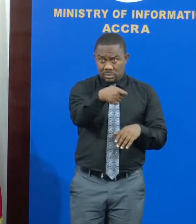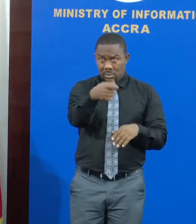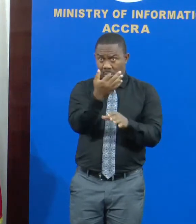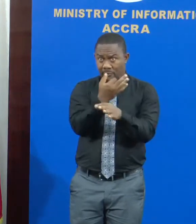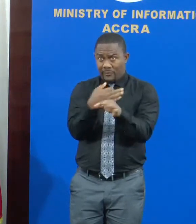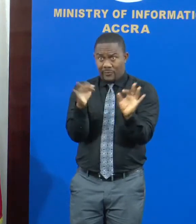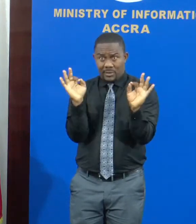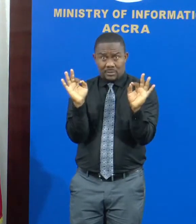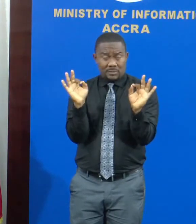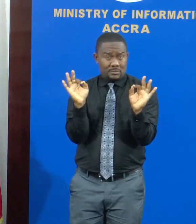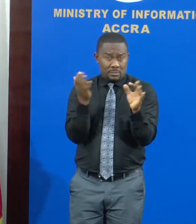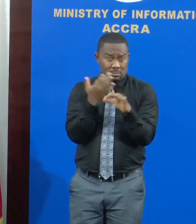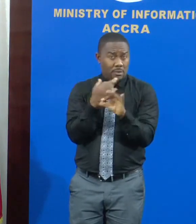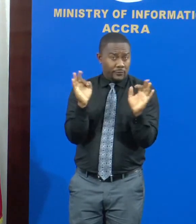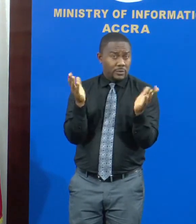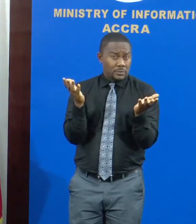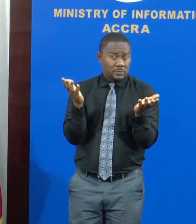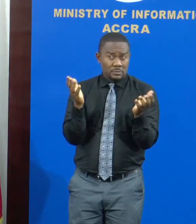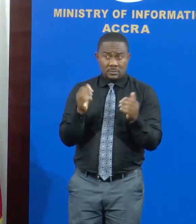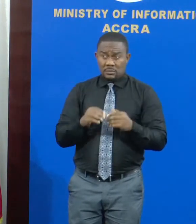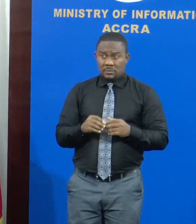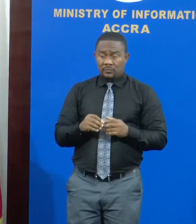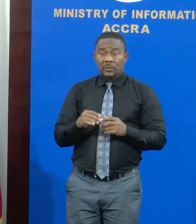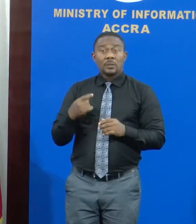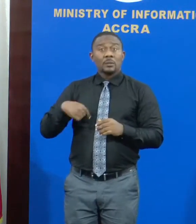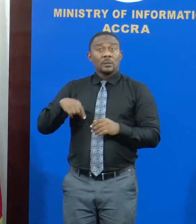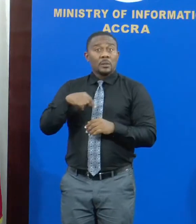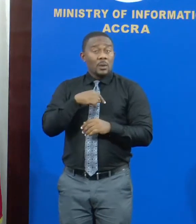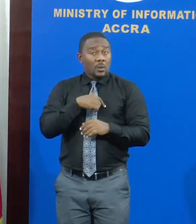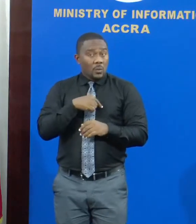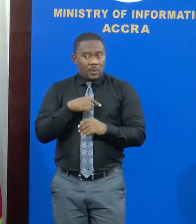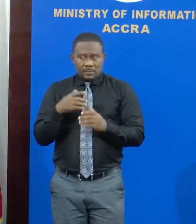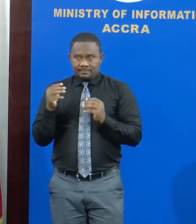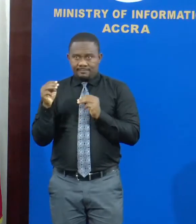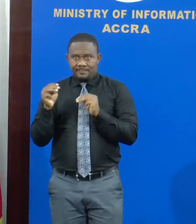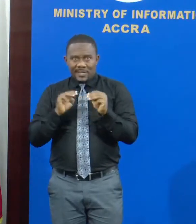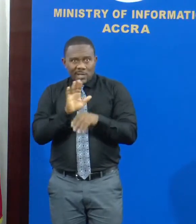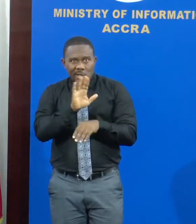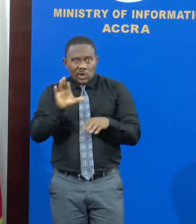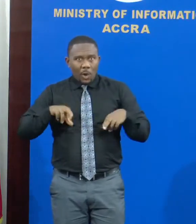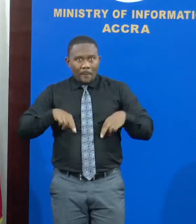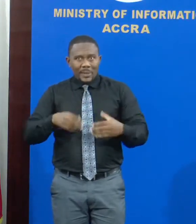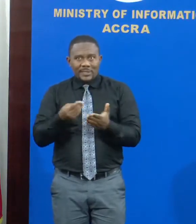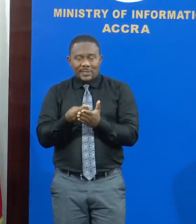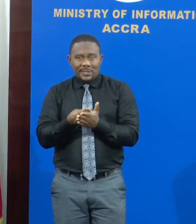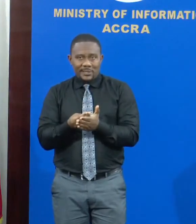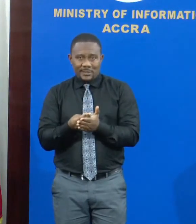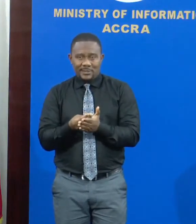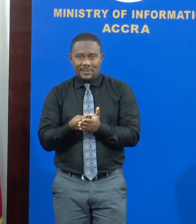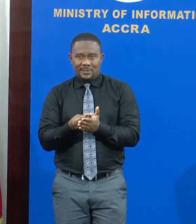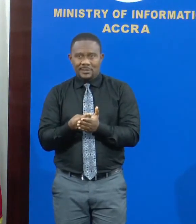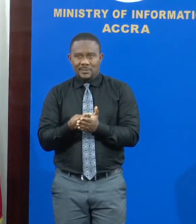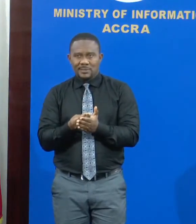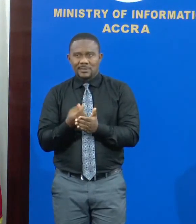free. So for us, as managers of your pension scheme,